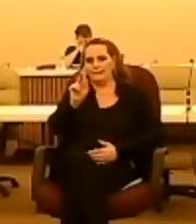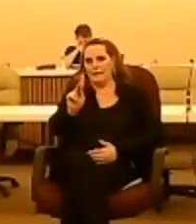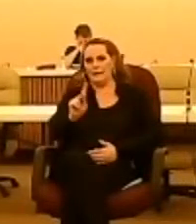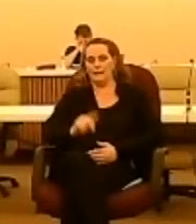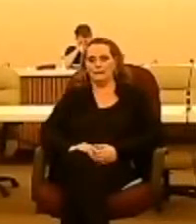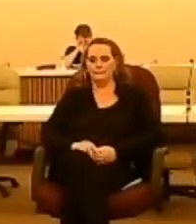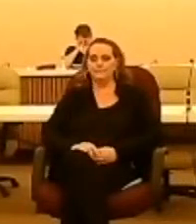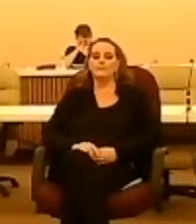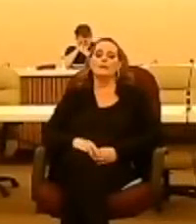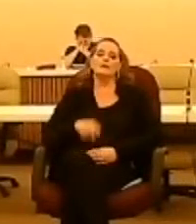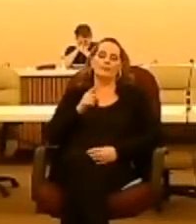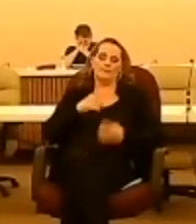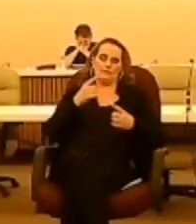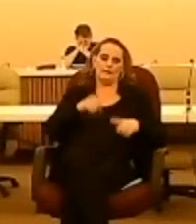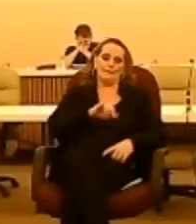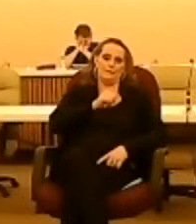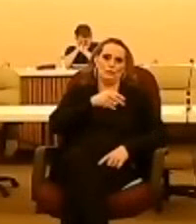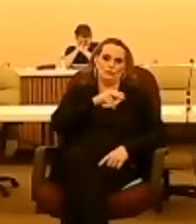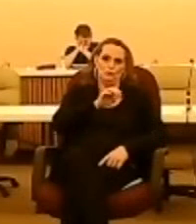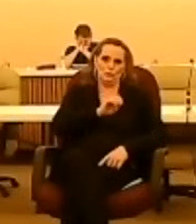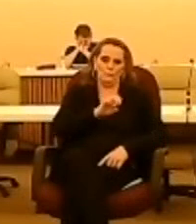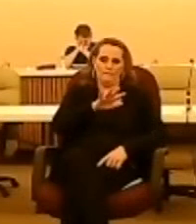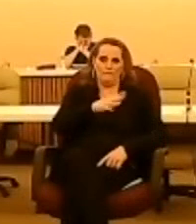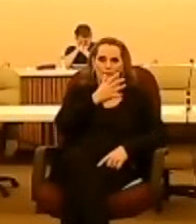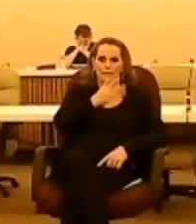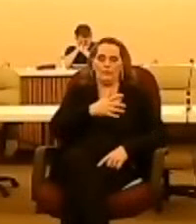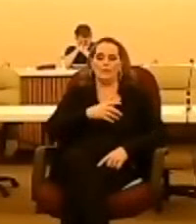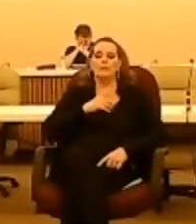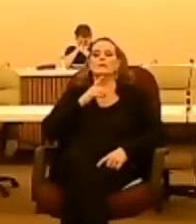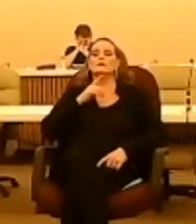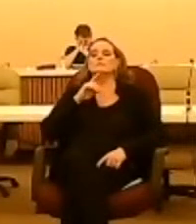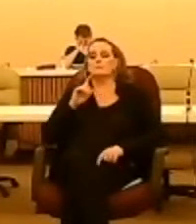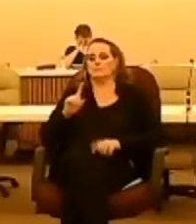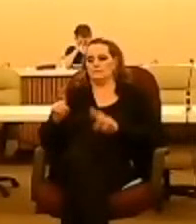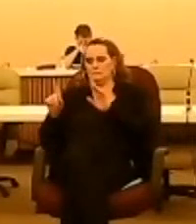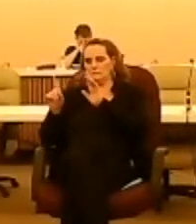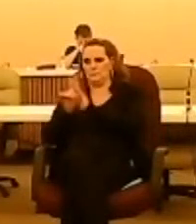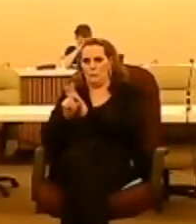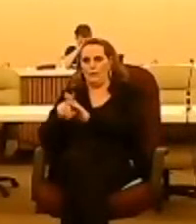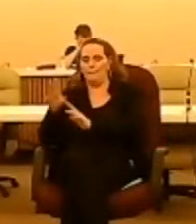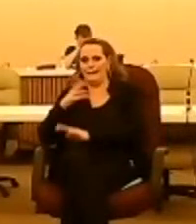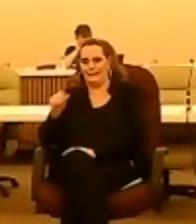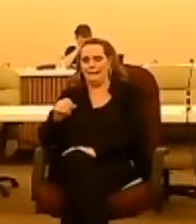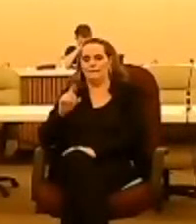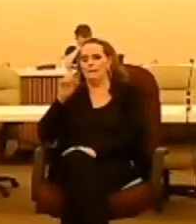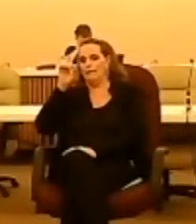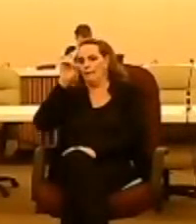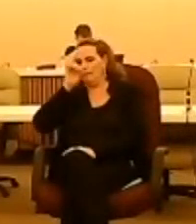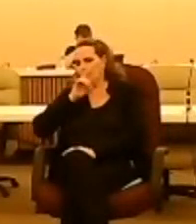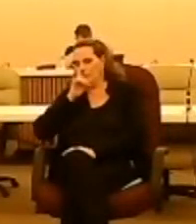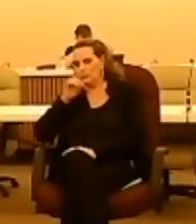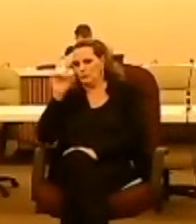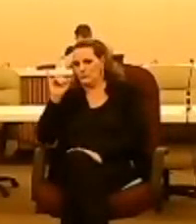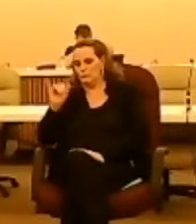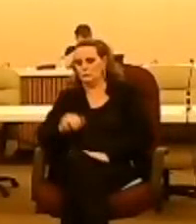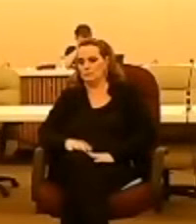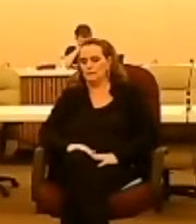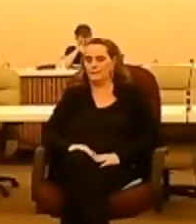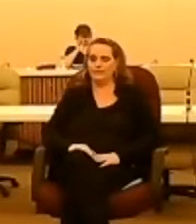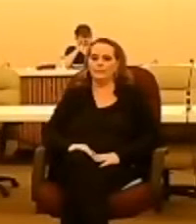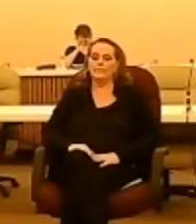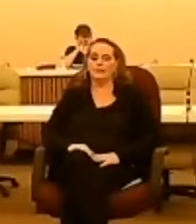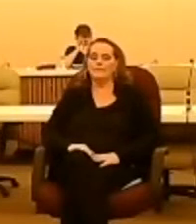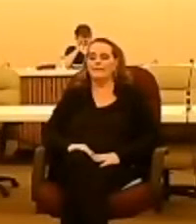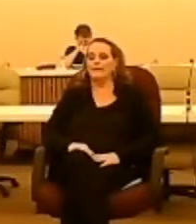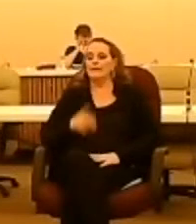on June 5th, both virtually and in person. And it's in person on June